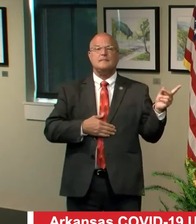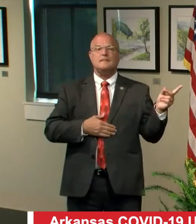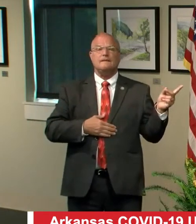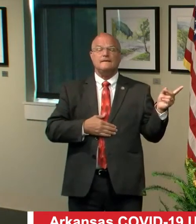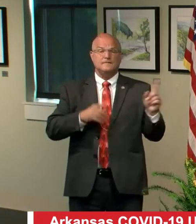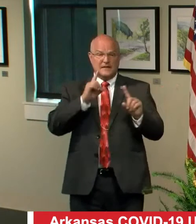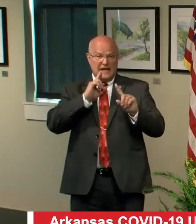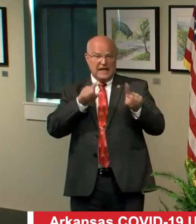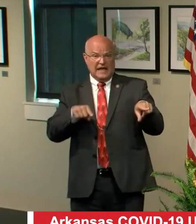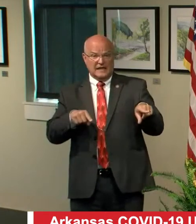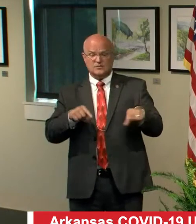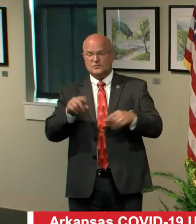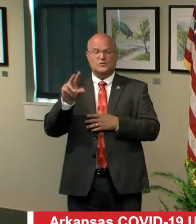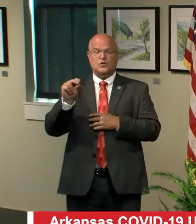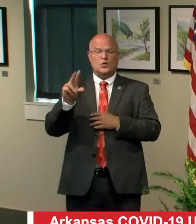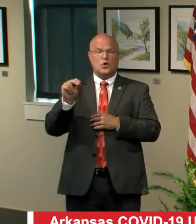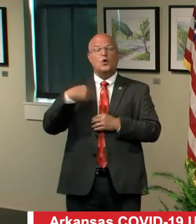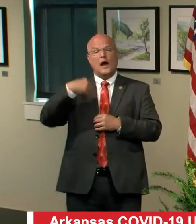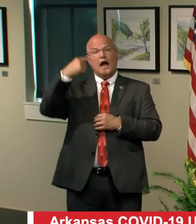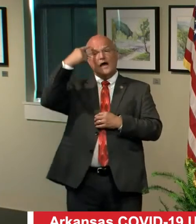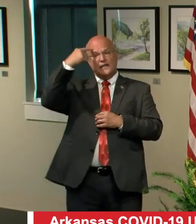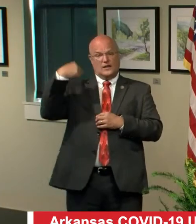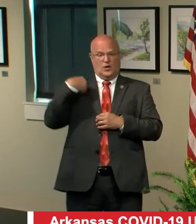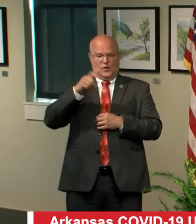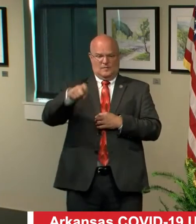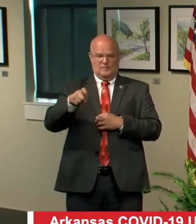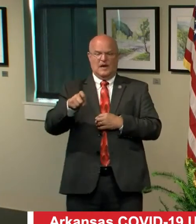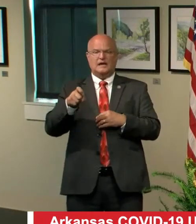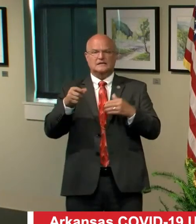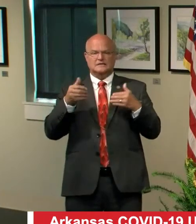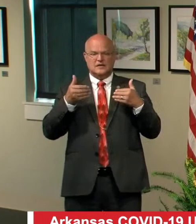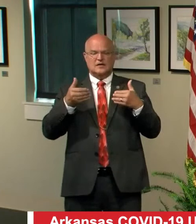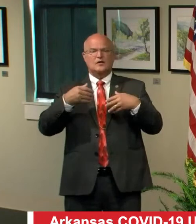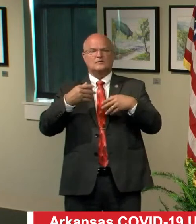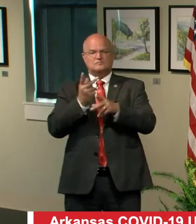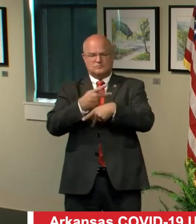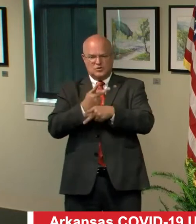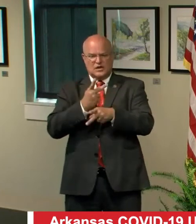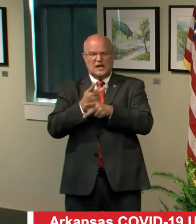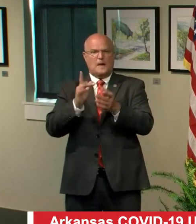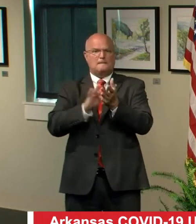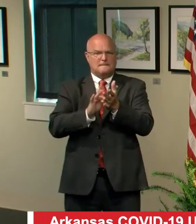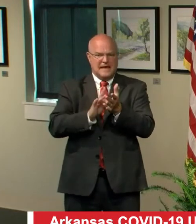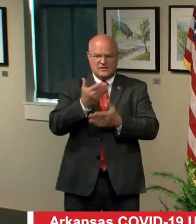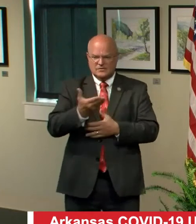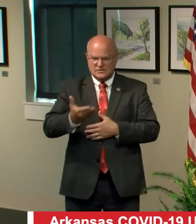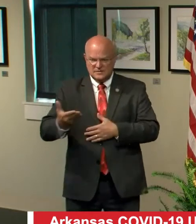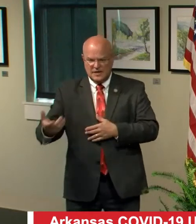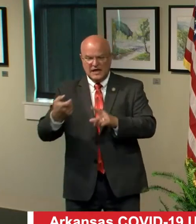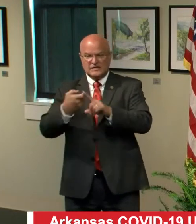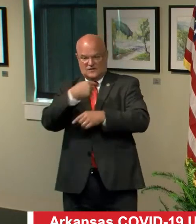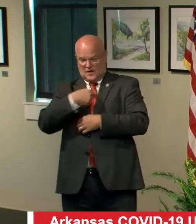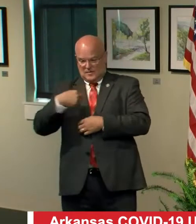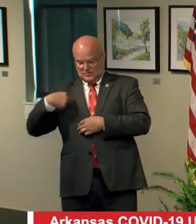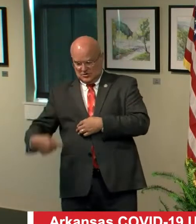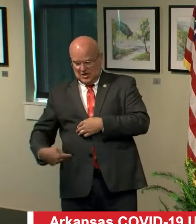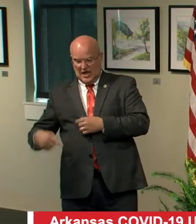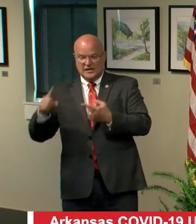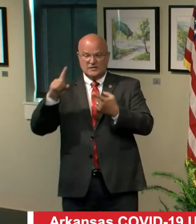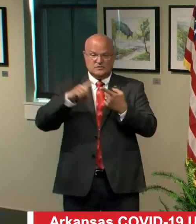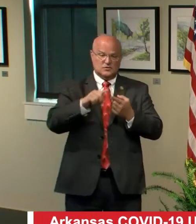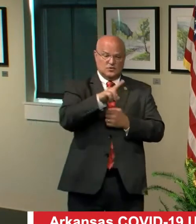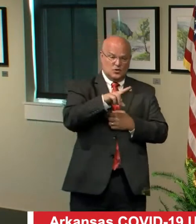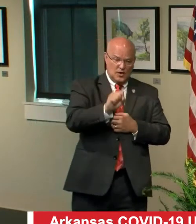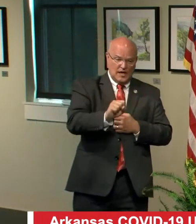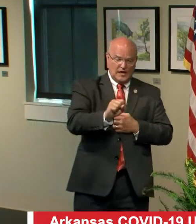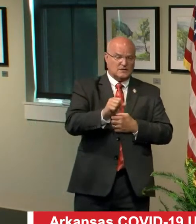And the answer is no. I think that we have to move production of medical supplies from China to the United States.